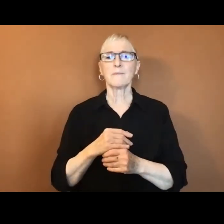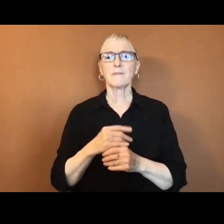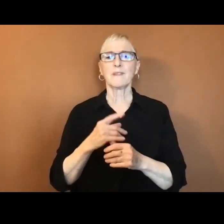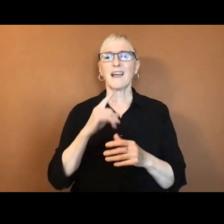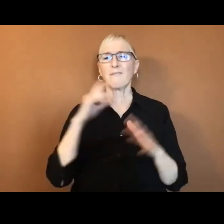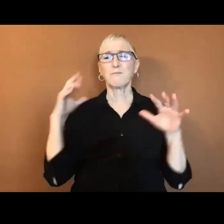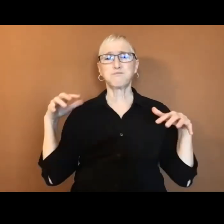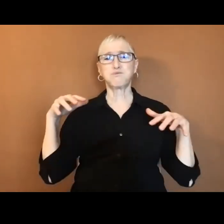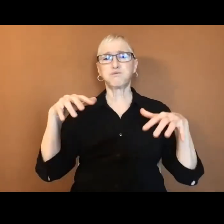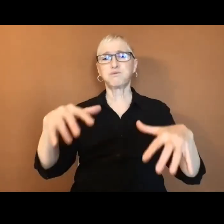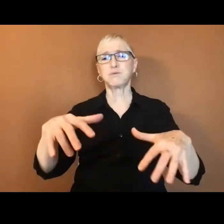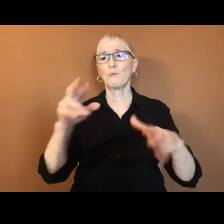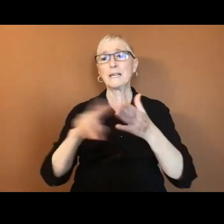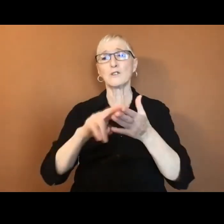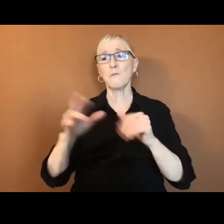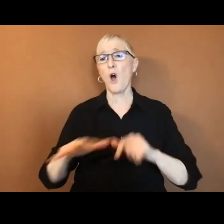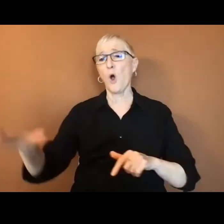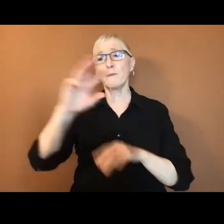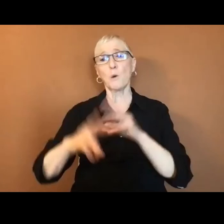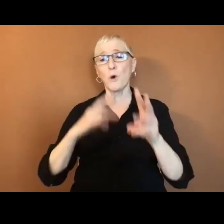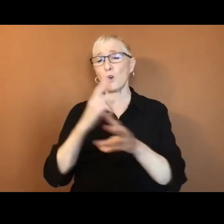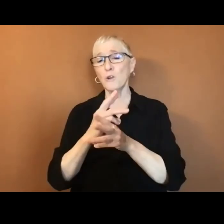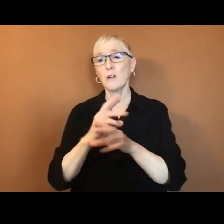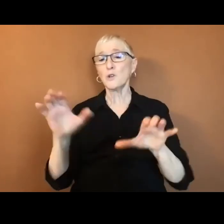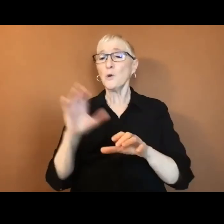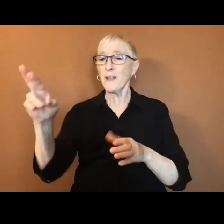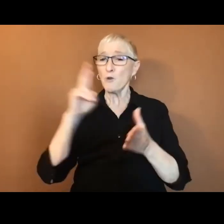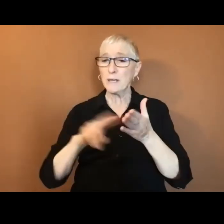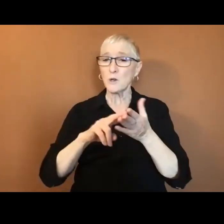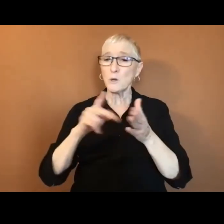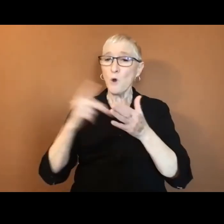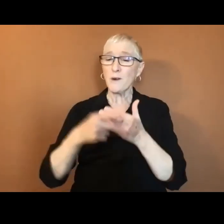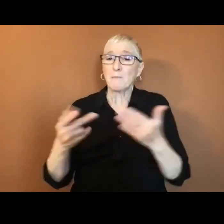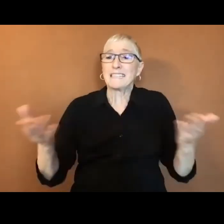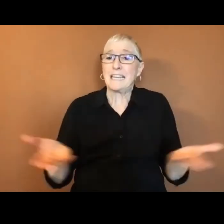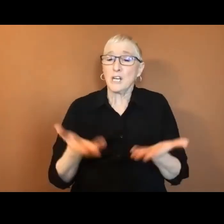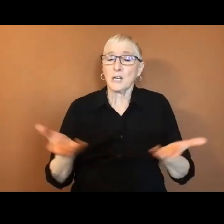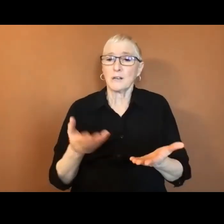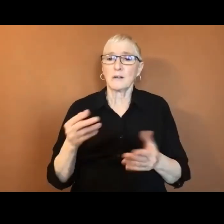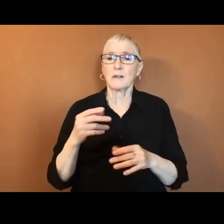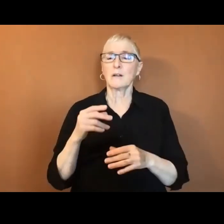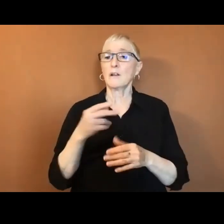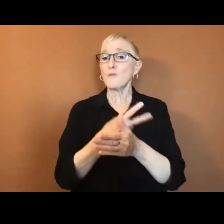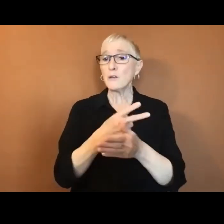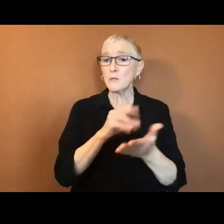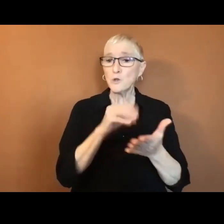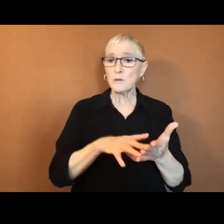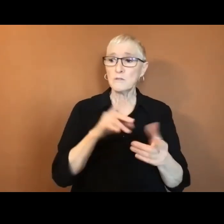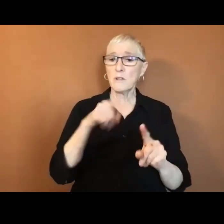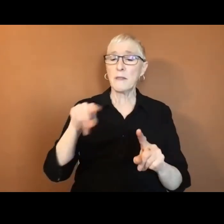researchers from all over the world who come to do their research programs here, to do their research projects here. So this could be graduate students who